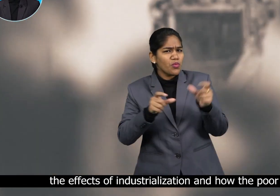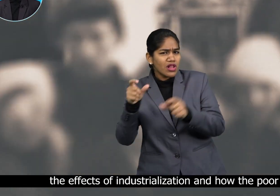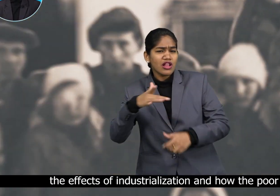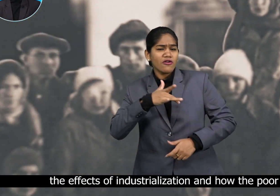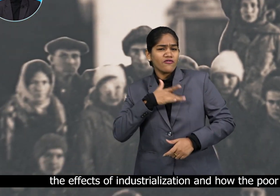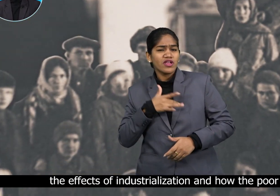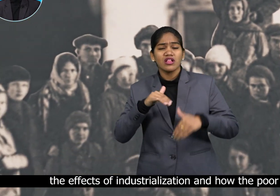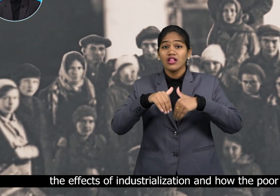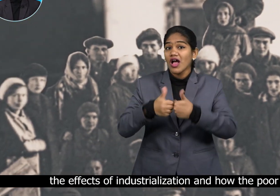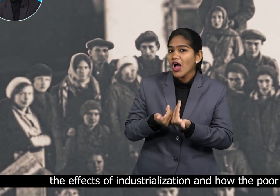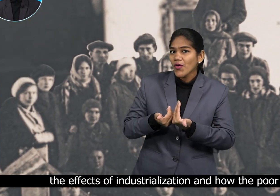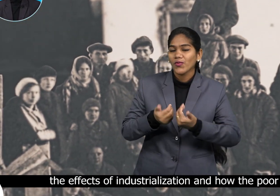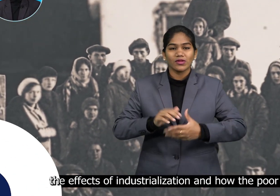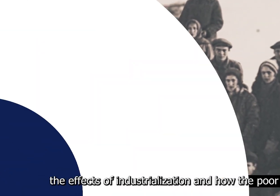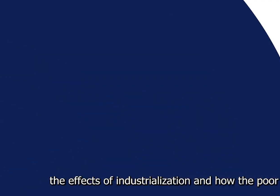it.